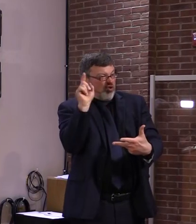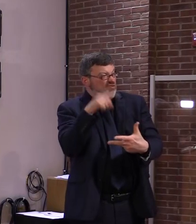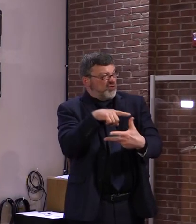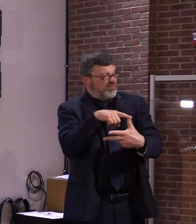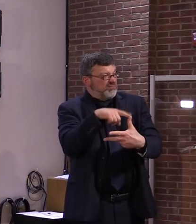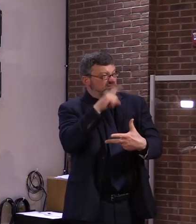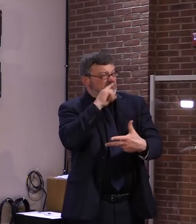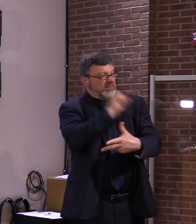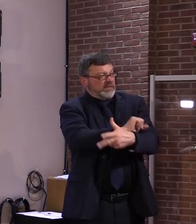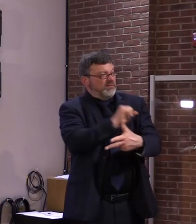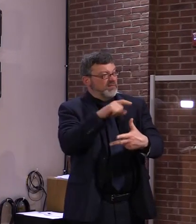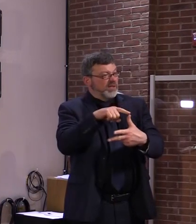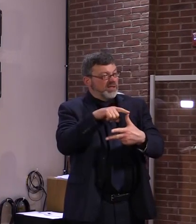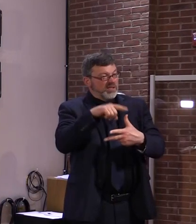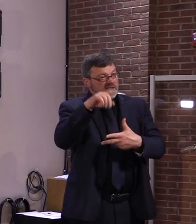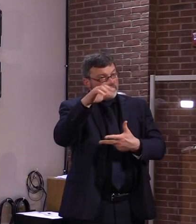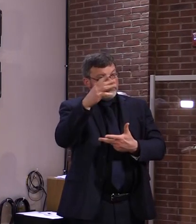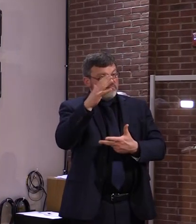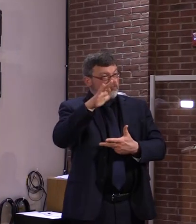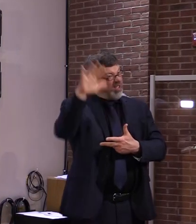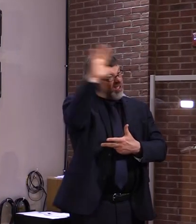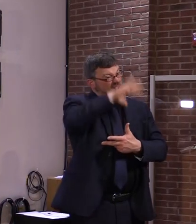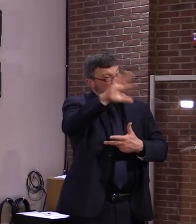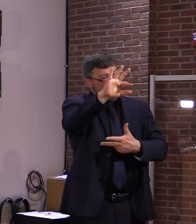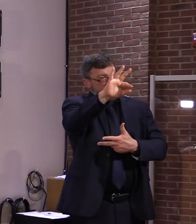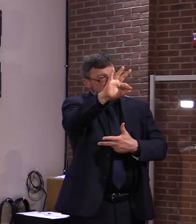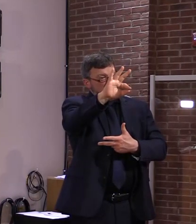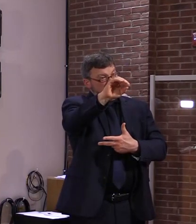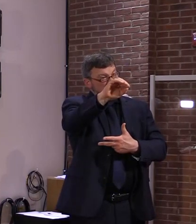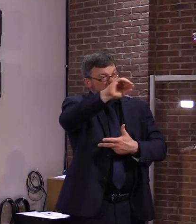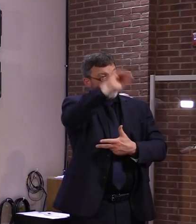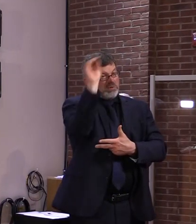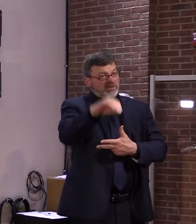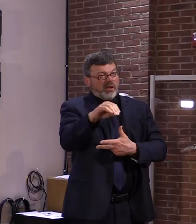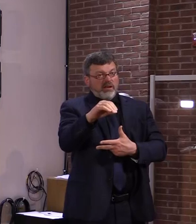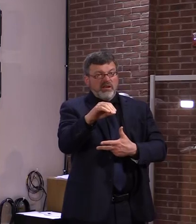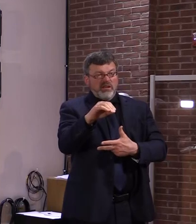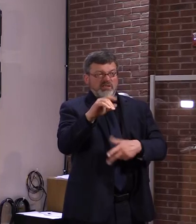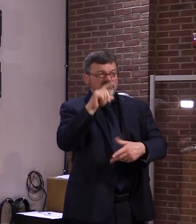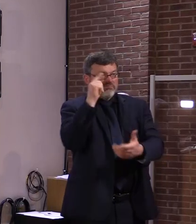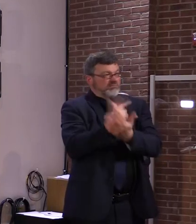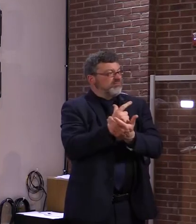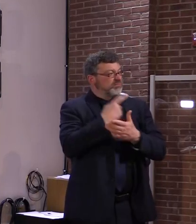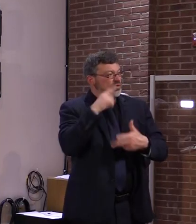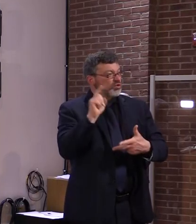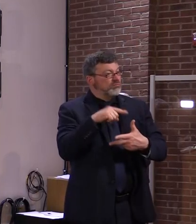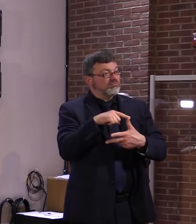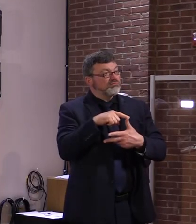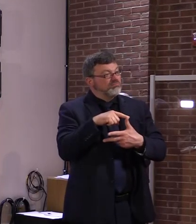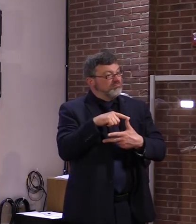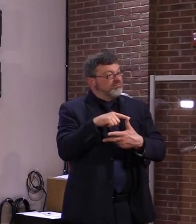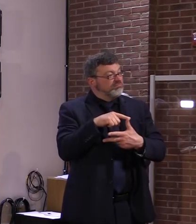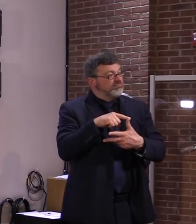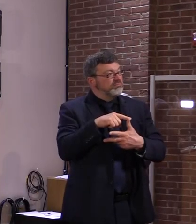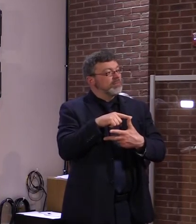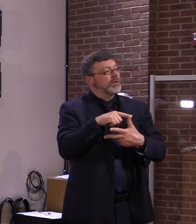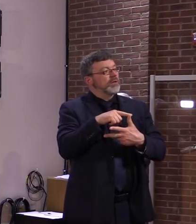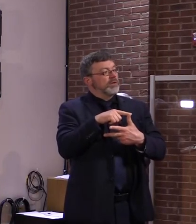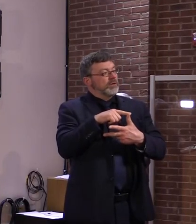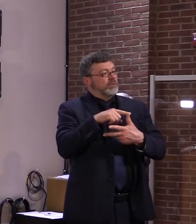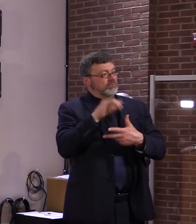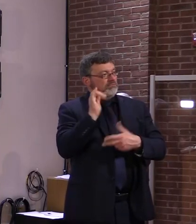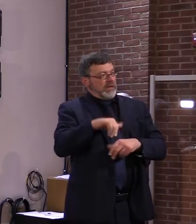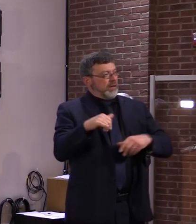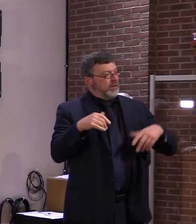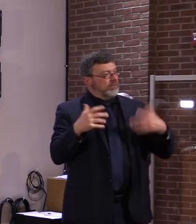disease, hospitalizations, and death. Indeed, I've noted this at a number of recent press conferences as